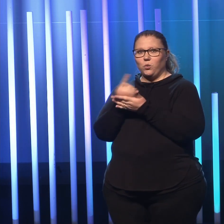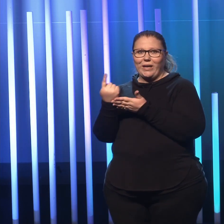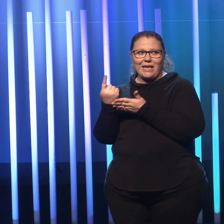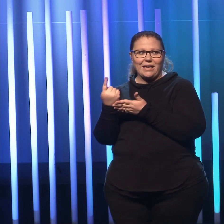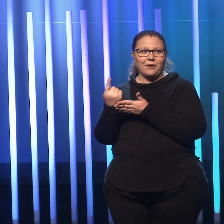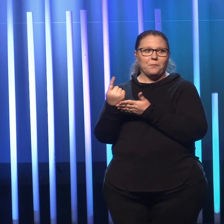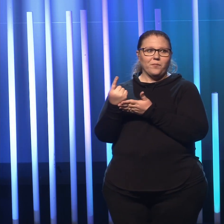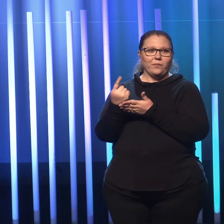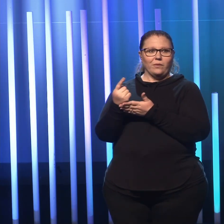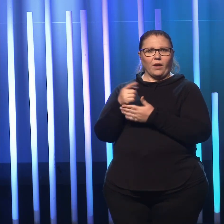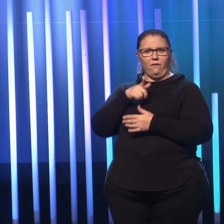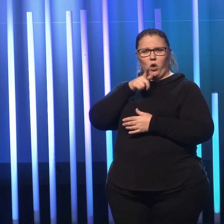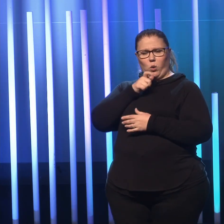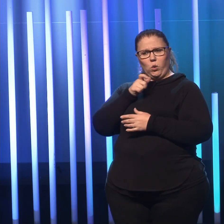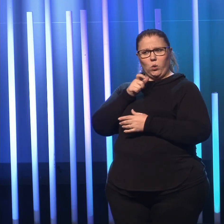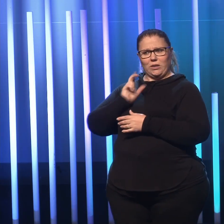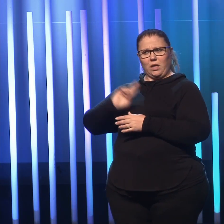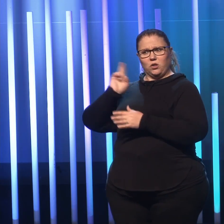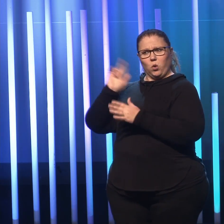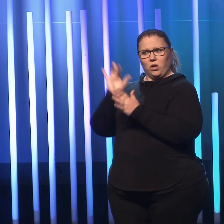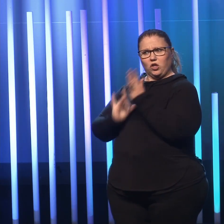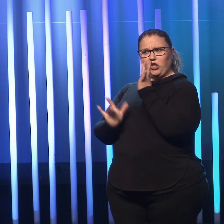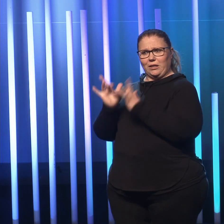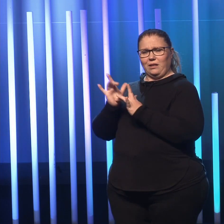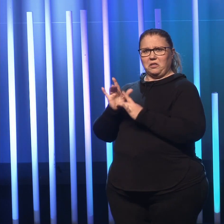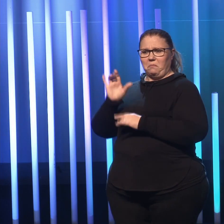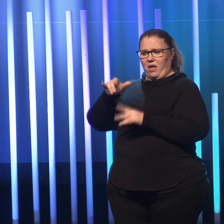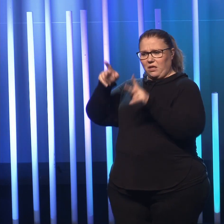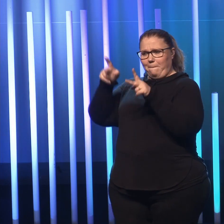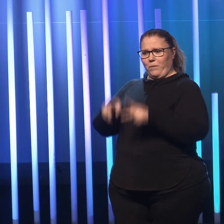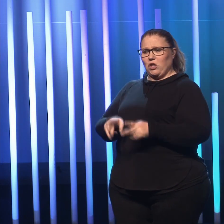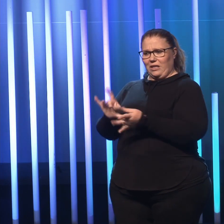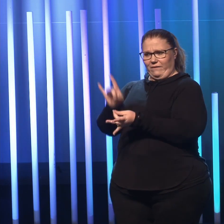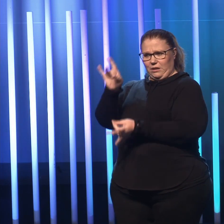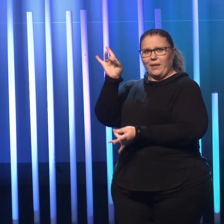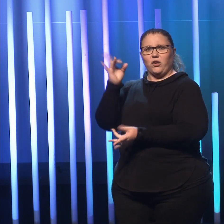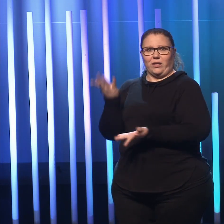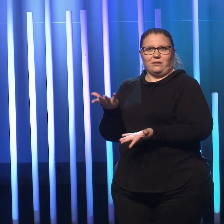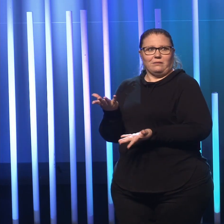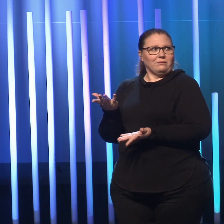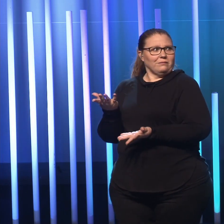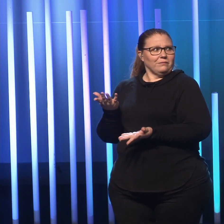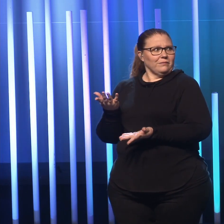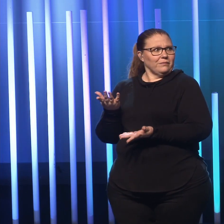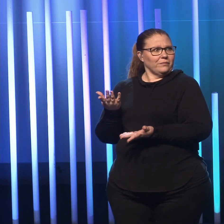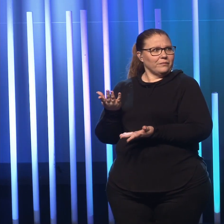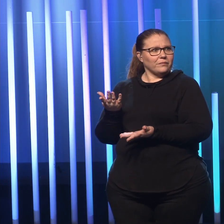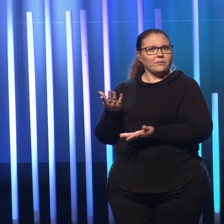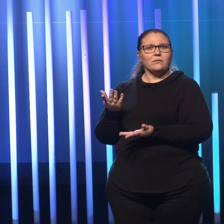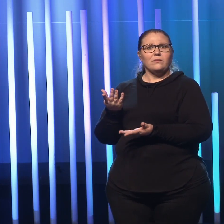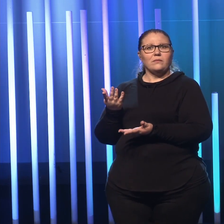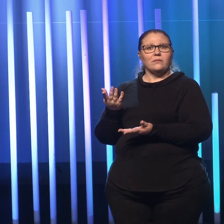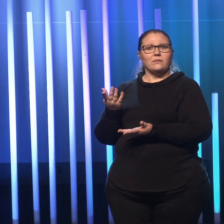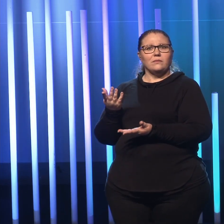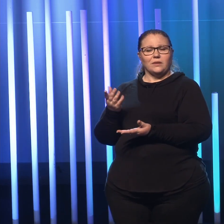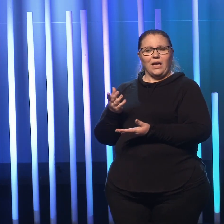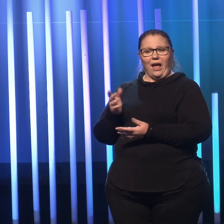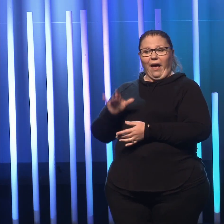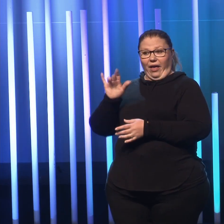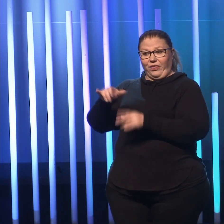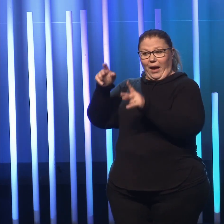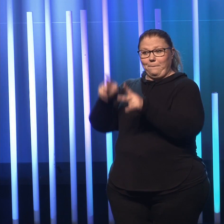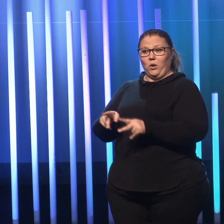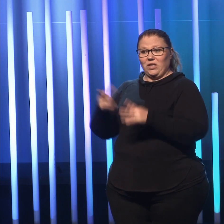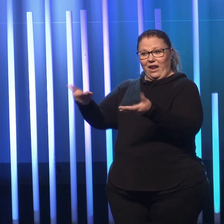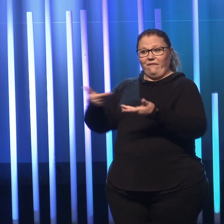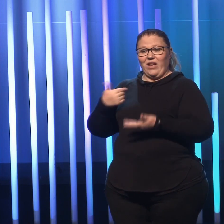really who was this historical Jesus, and she said Jesus was a person of the Spirit. And as such, invites us to